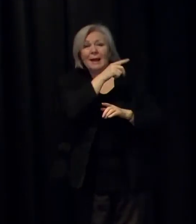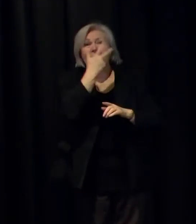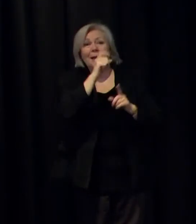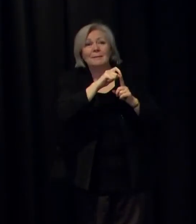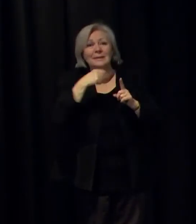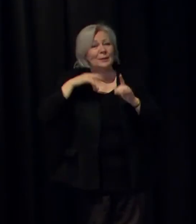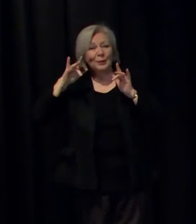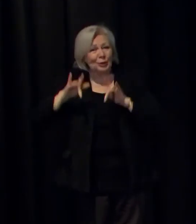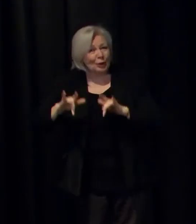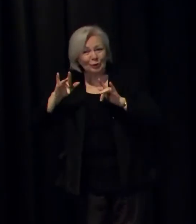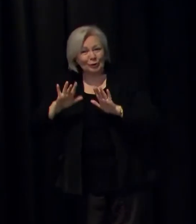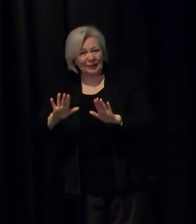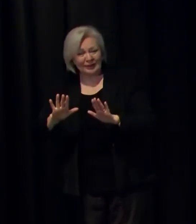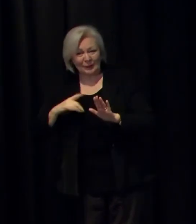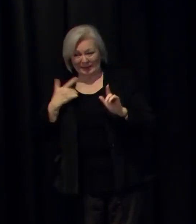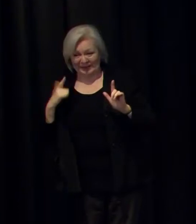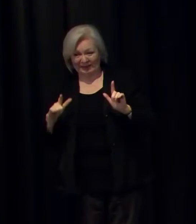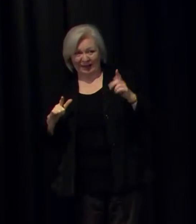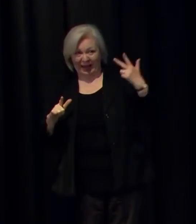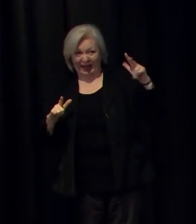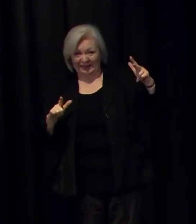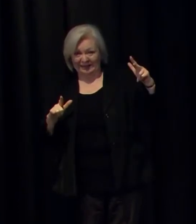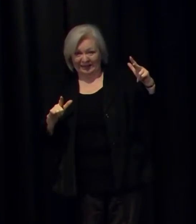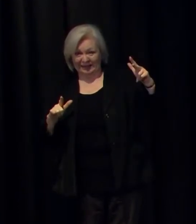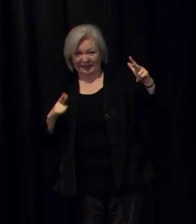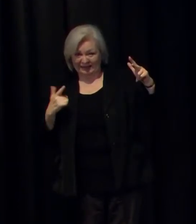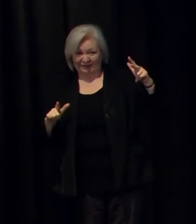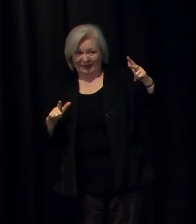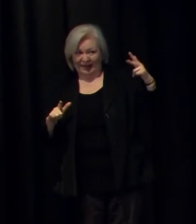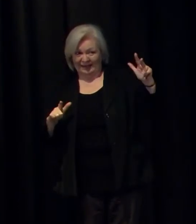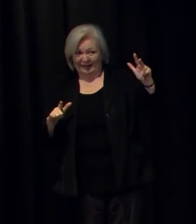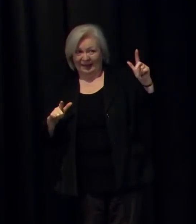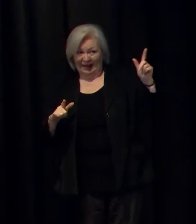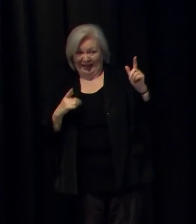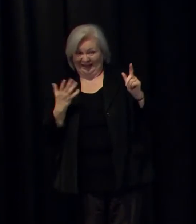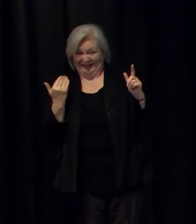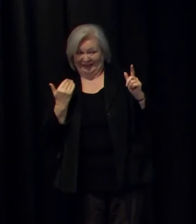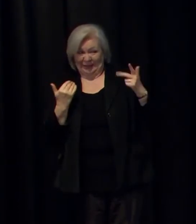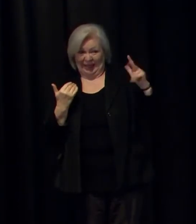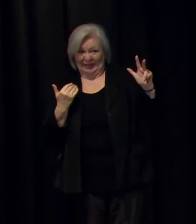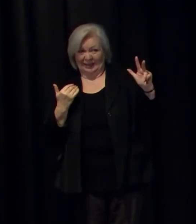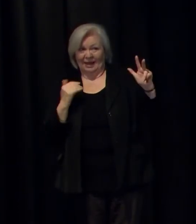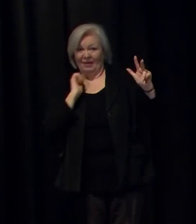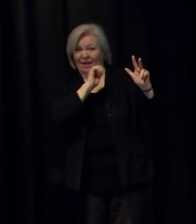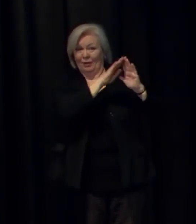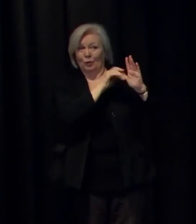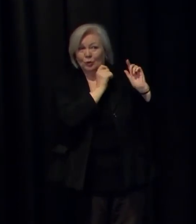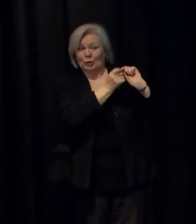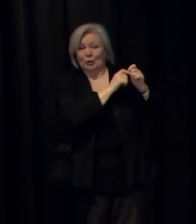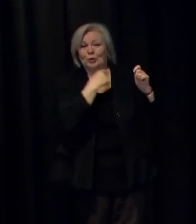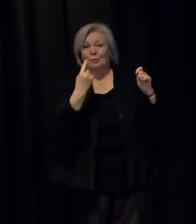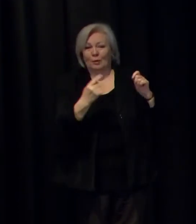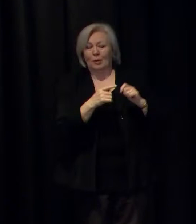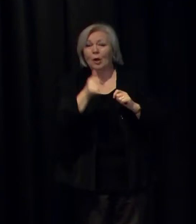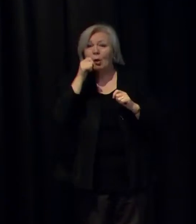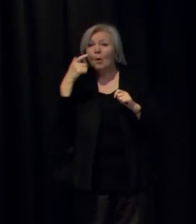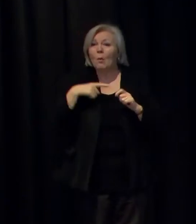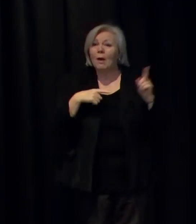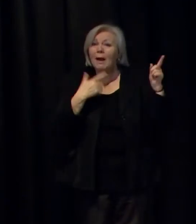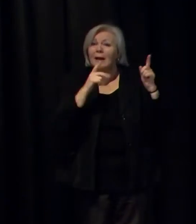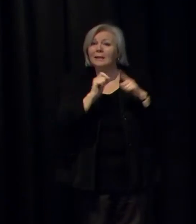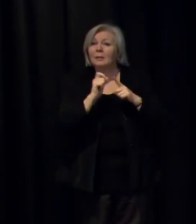We're not. We're about to be at 70%. They ticked over 80%, I think, yesterday. Their rules change tomorrow. And we all know why they're at